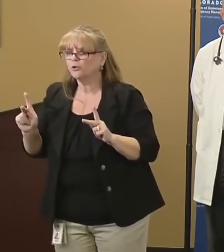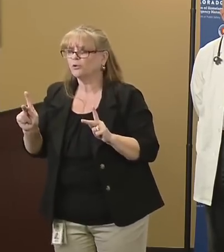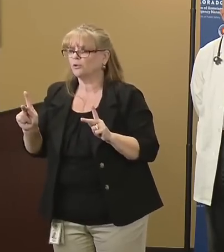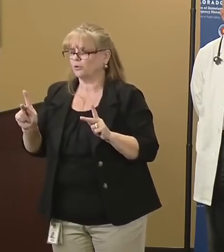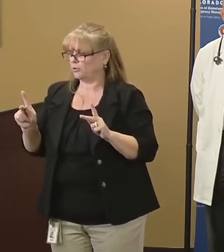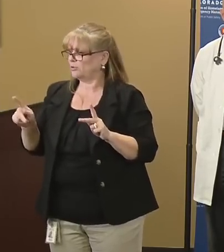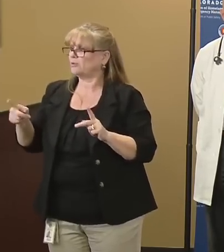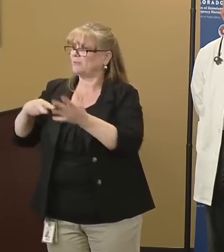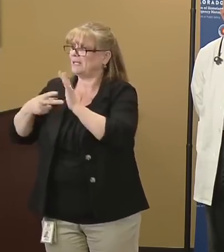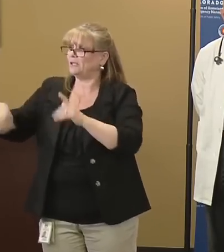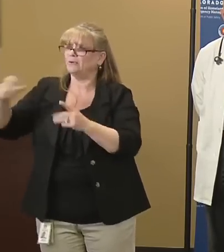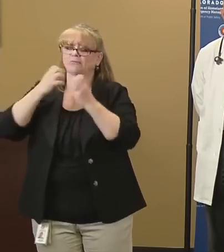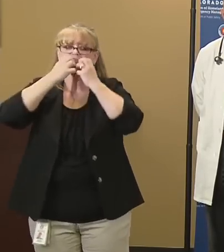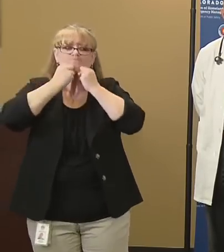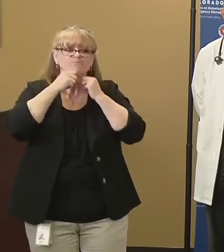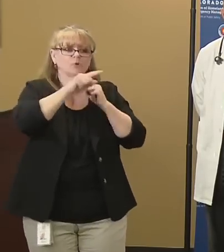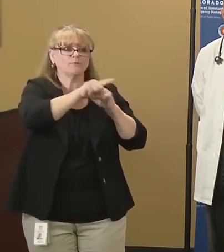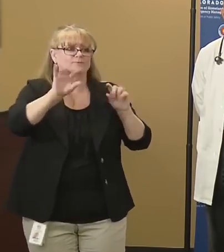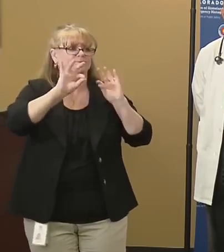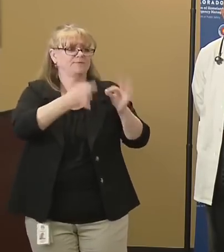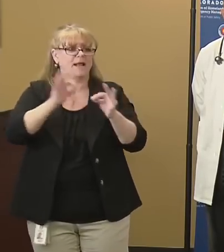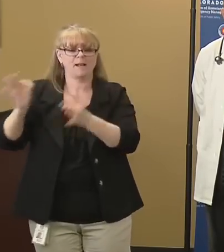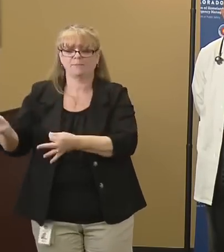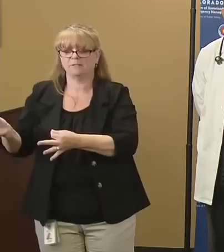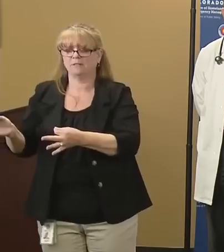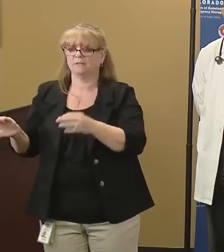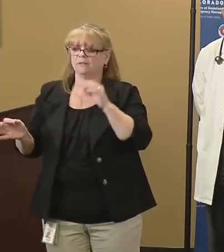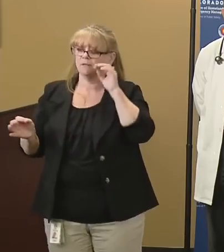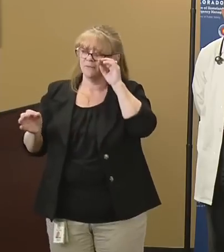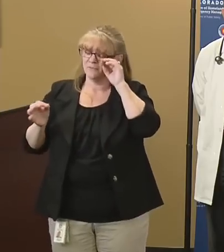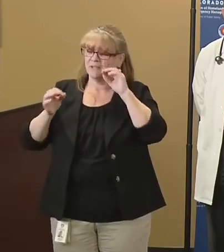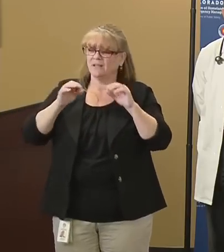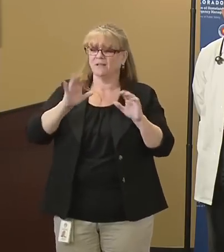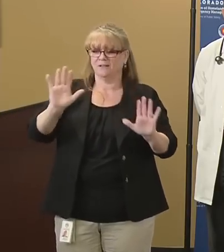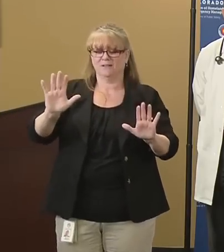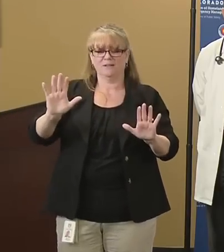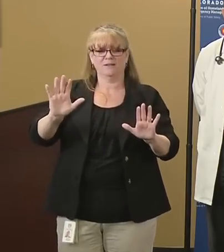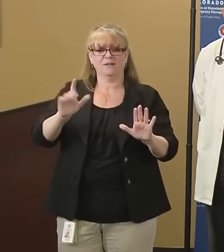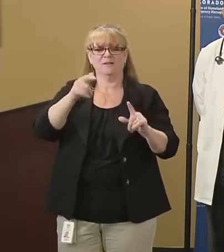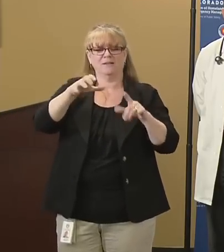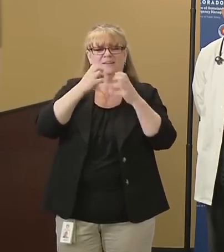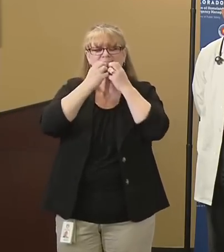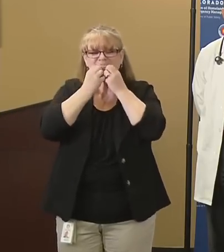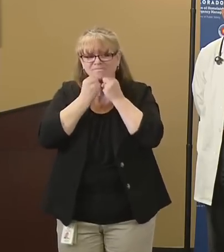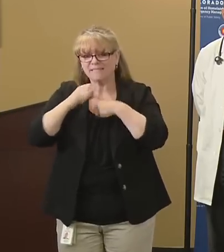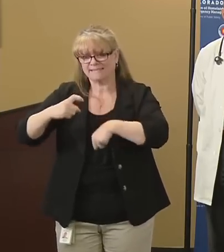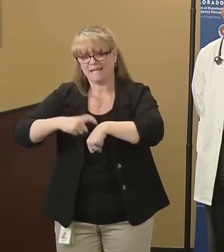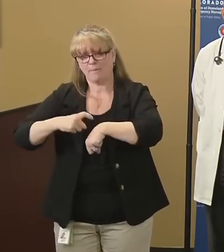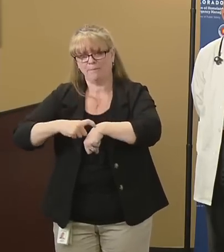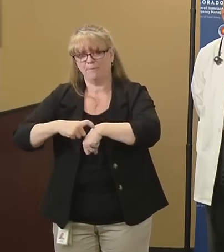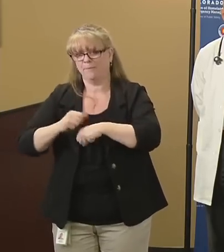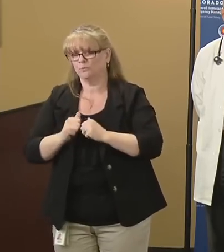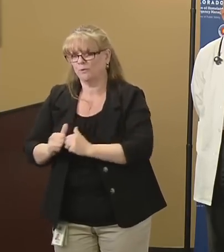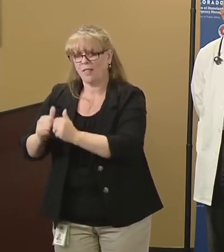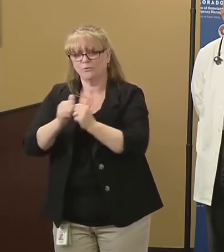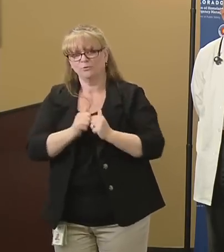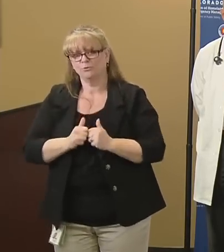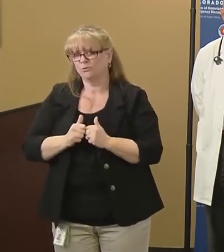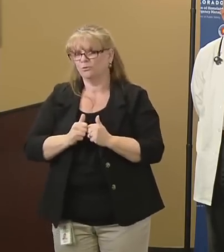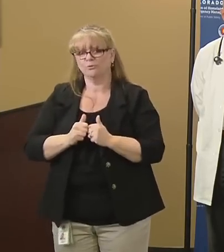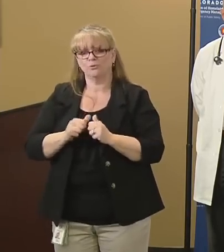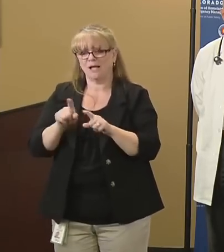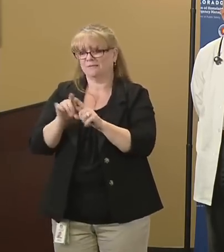your best in the difficult circumstances to really cherish this time together with your families and spread that love to